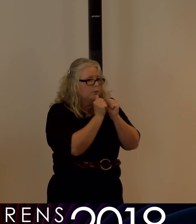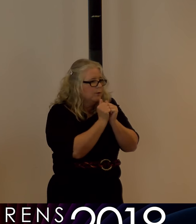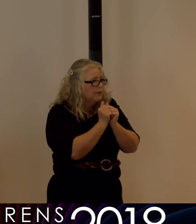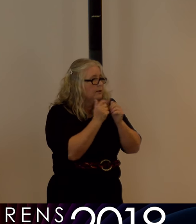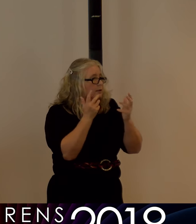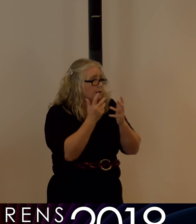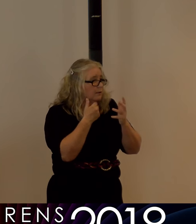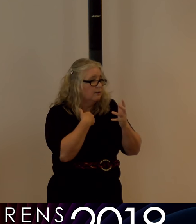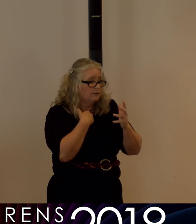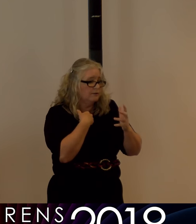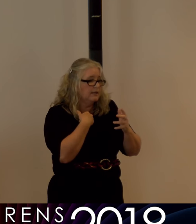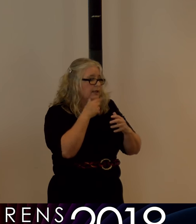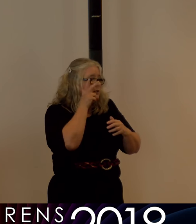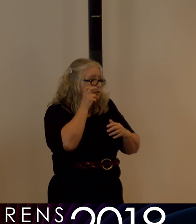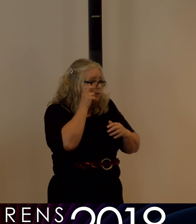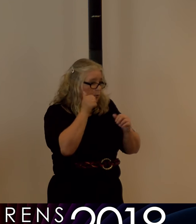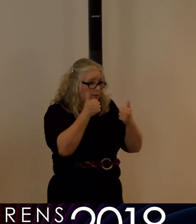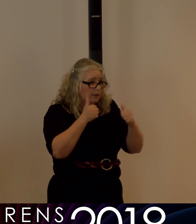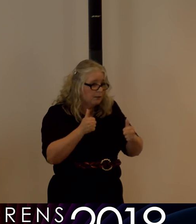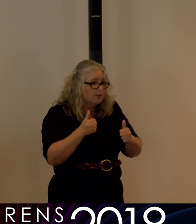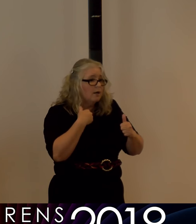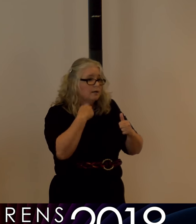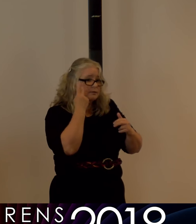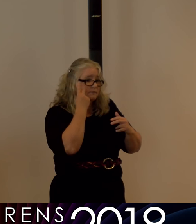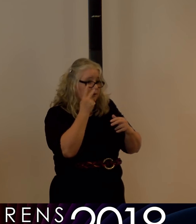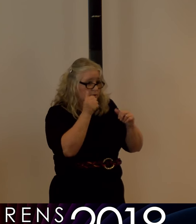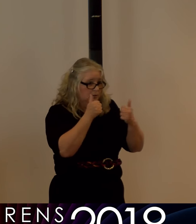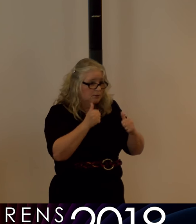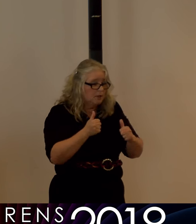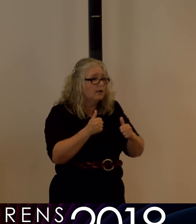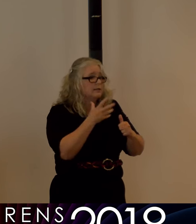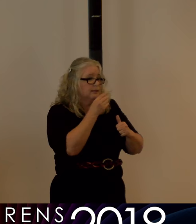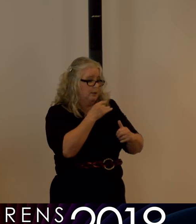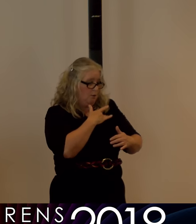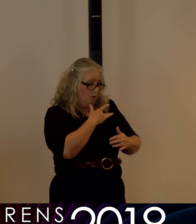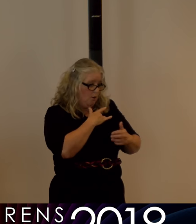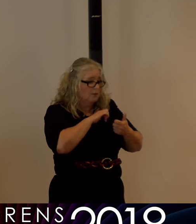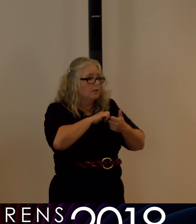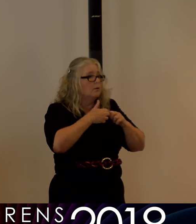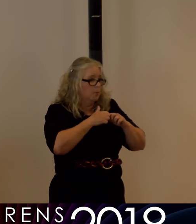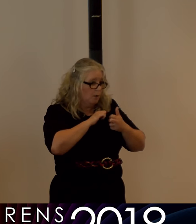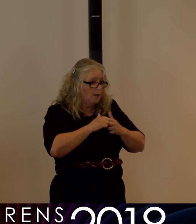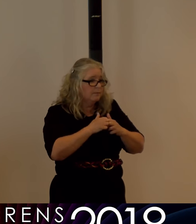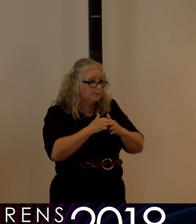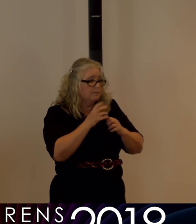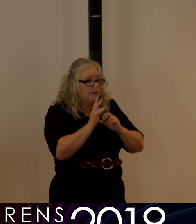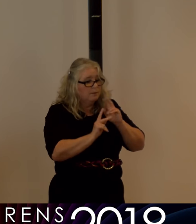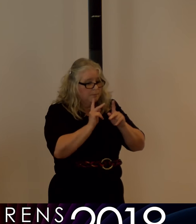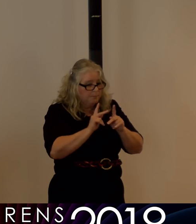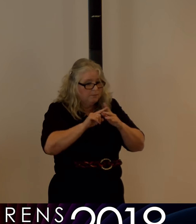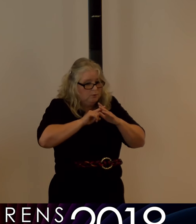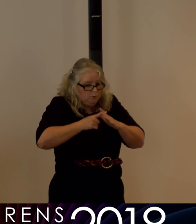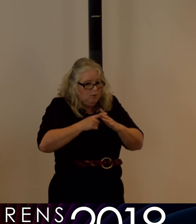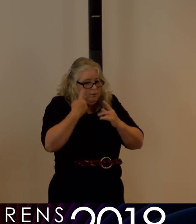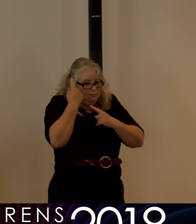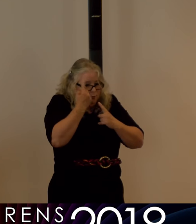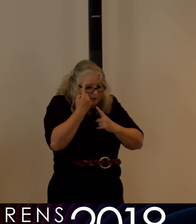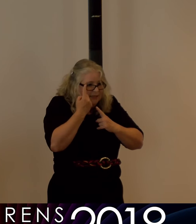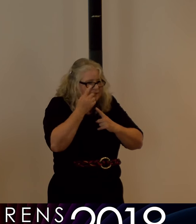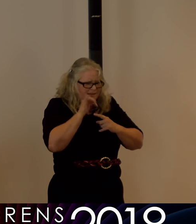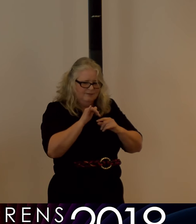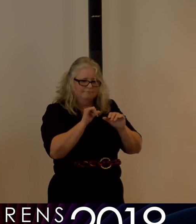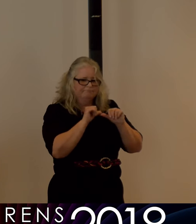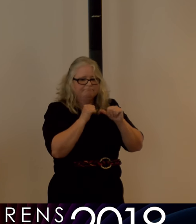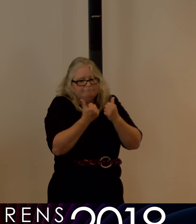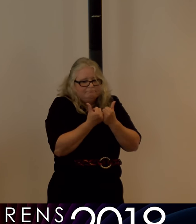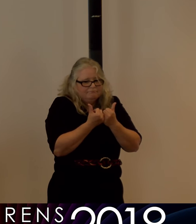choanal atresia, hearing loss, vision loss, heart conditions, people started to think of it as an association,